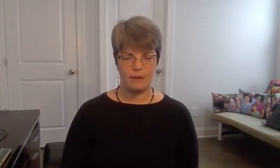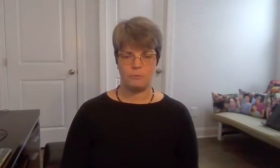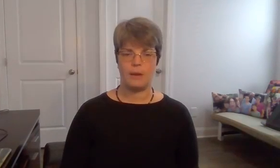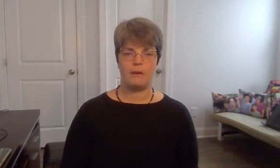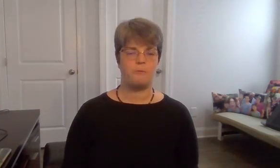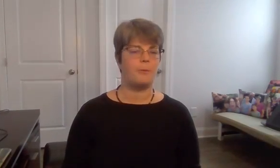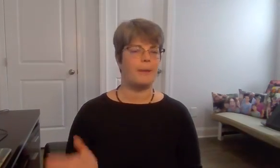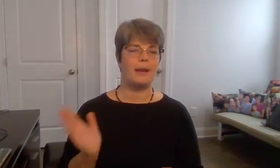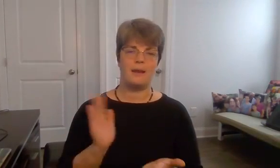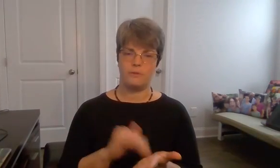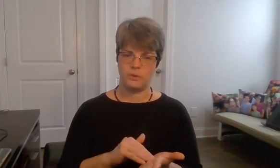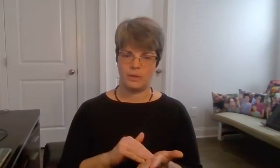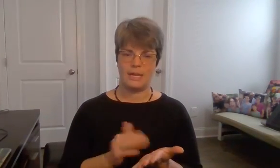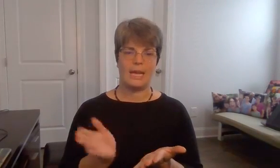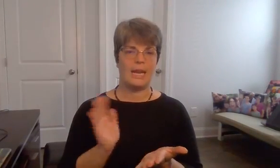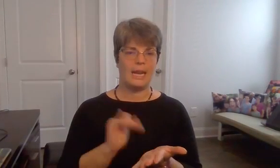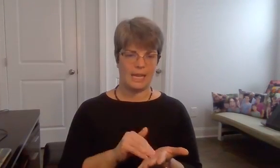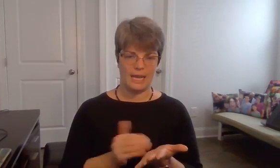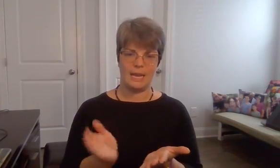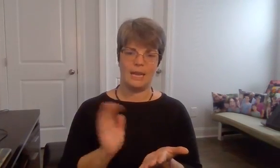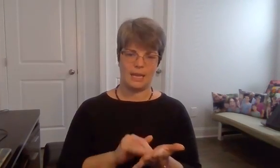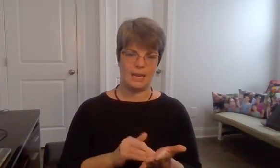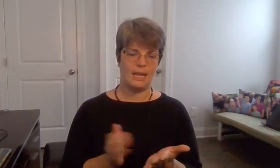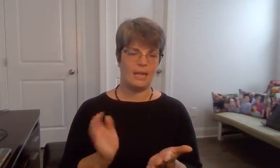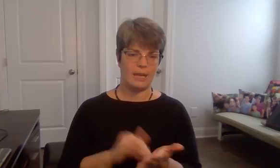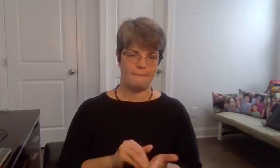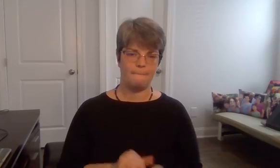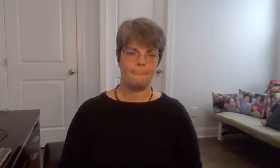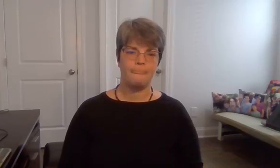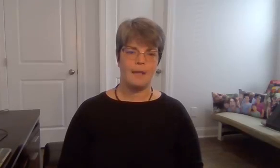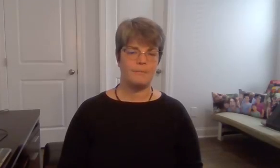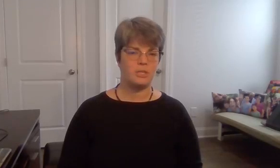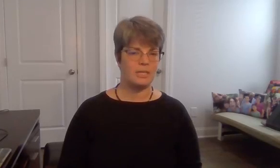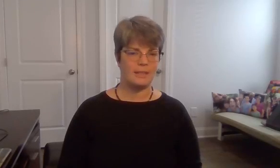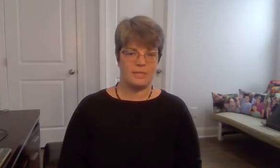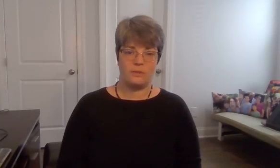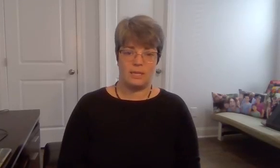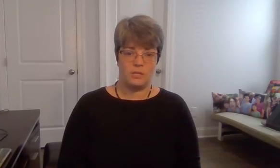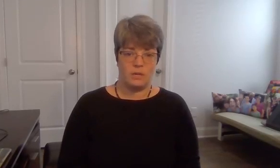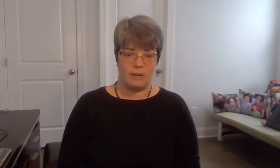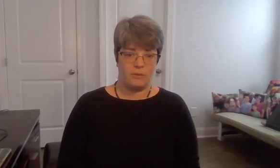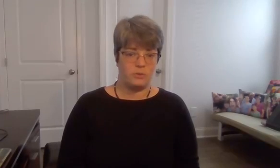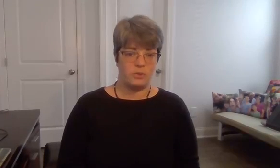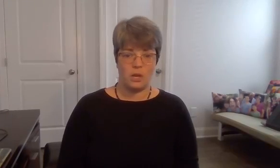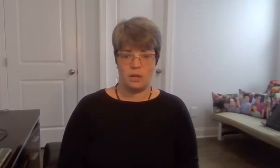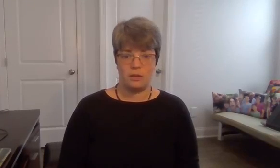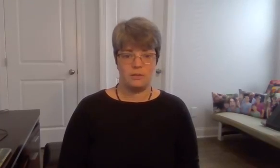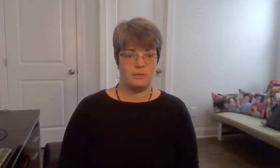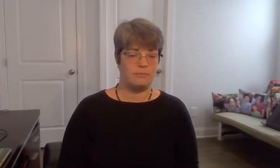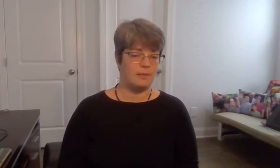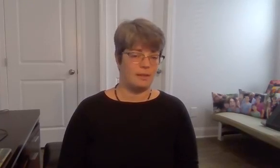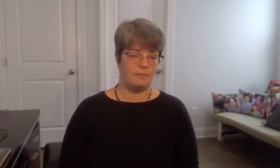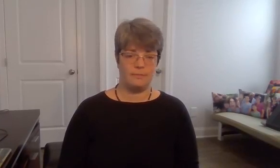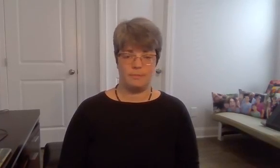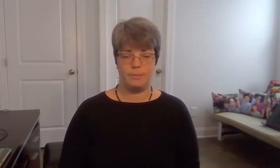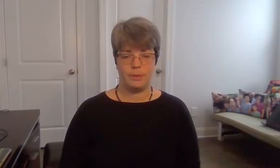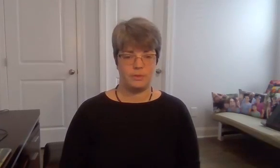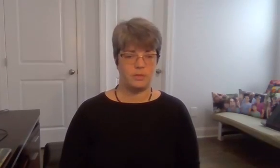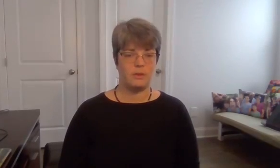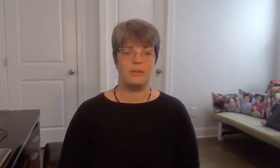You want to do it again and again and again and again. Just like that's how kids learn, right? Through songs, books, all things.